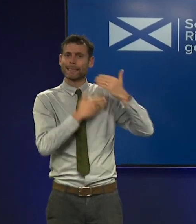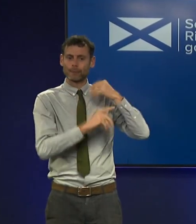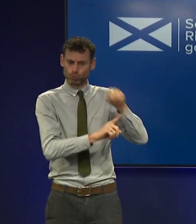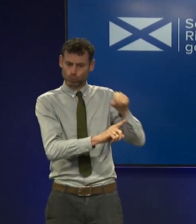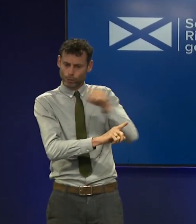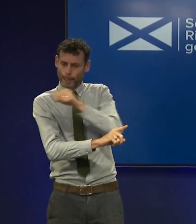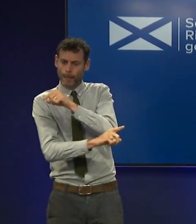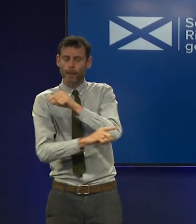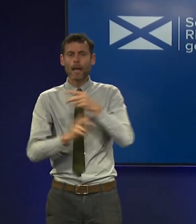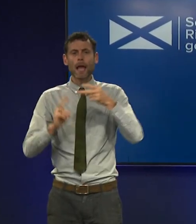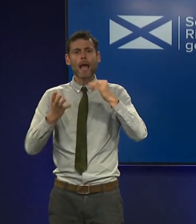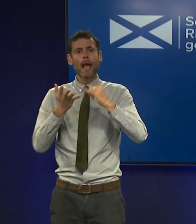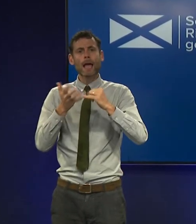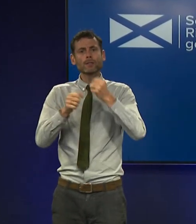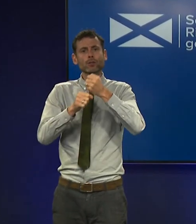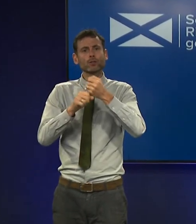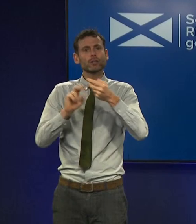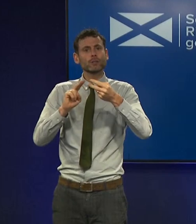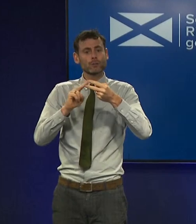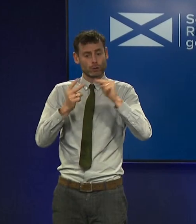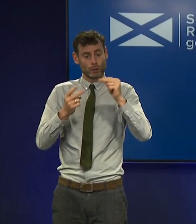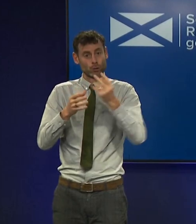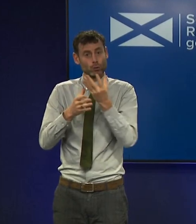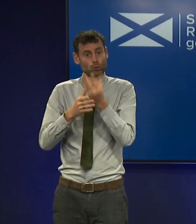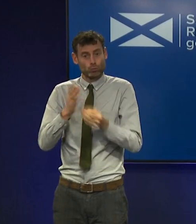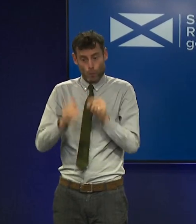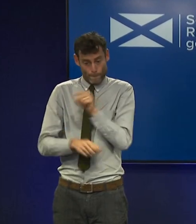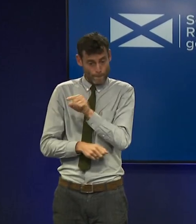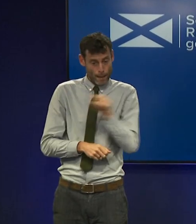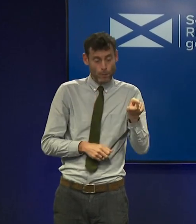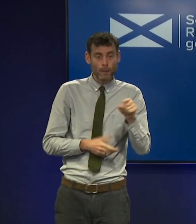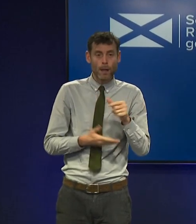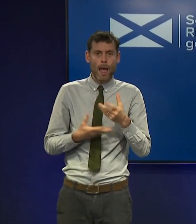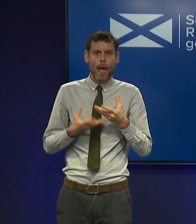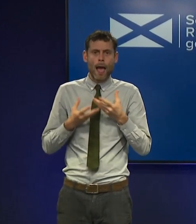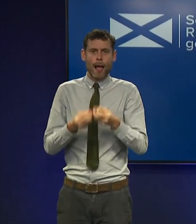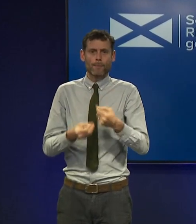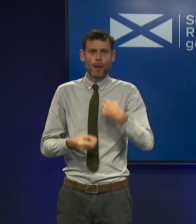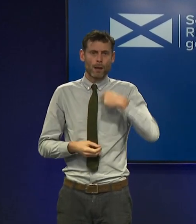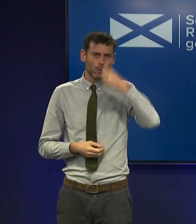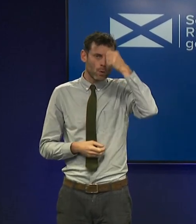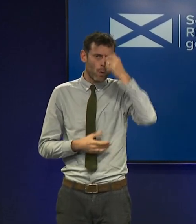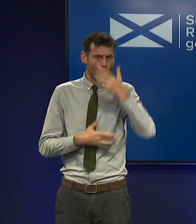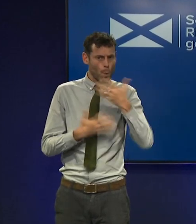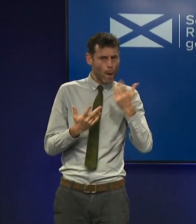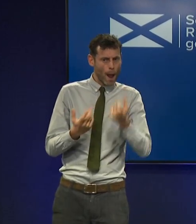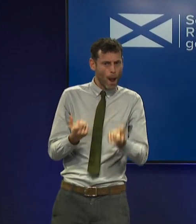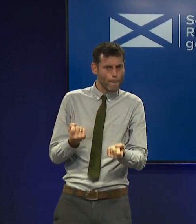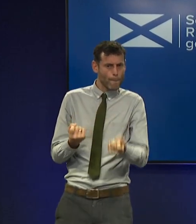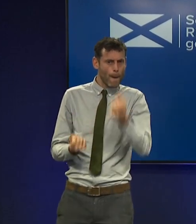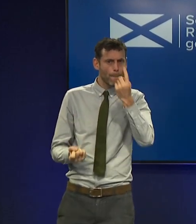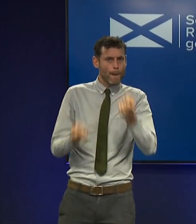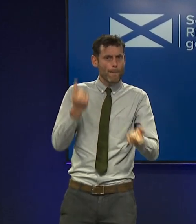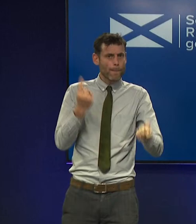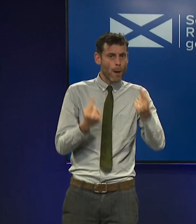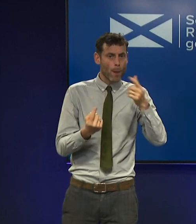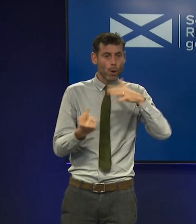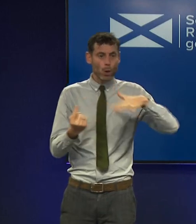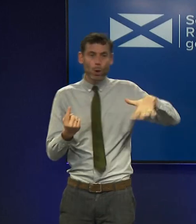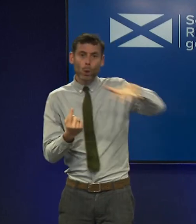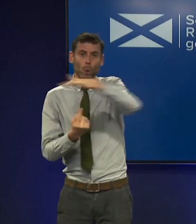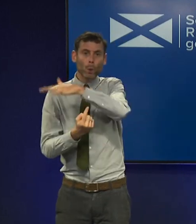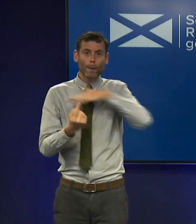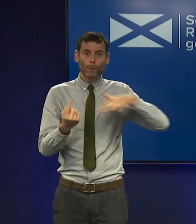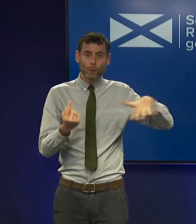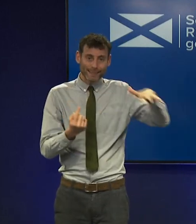be limited community transmission already underway in Scotland, but it has also given us some assurance that that community transmission